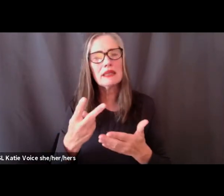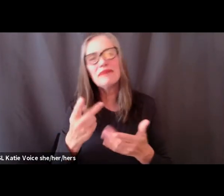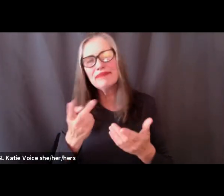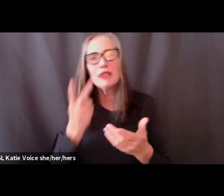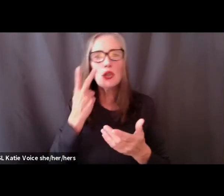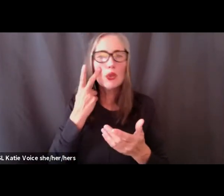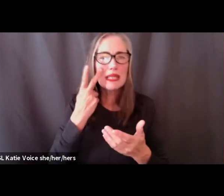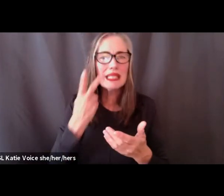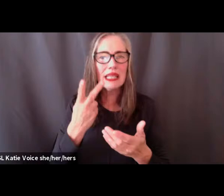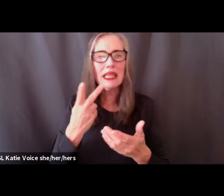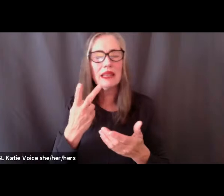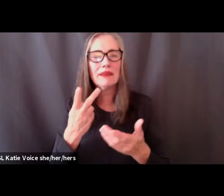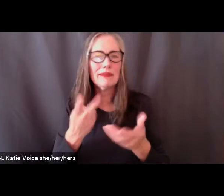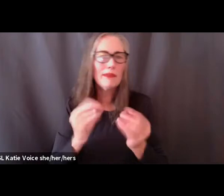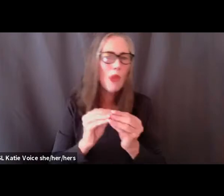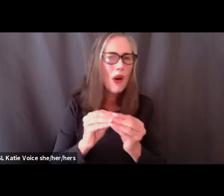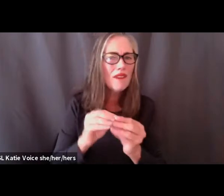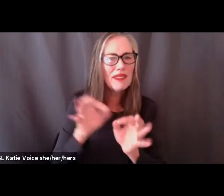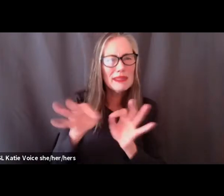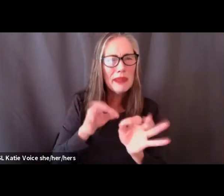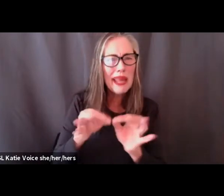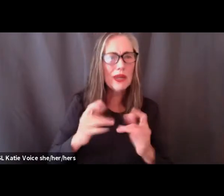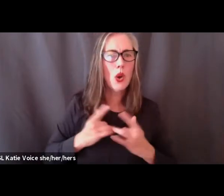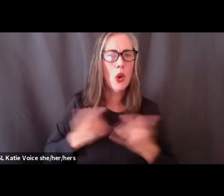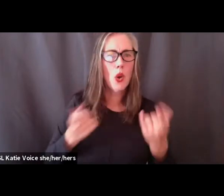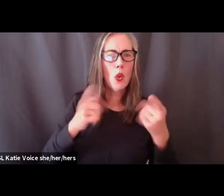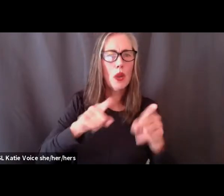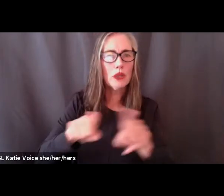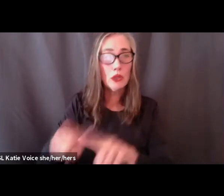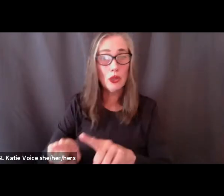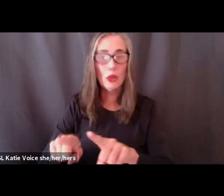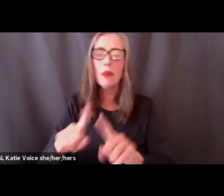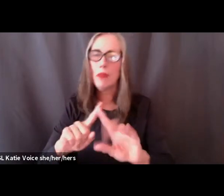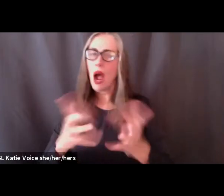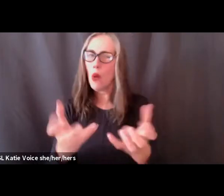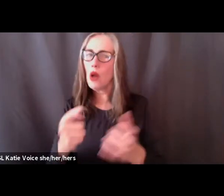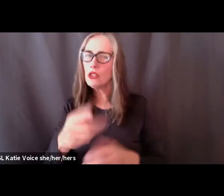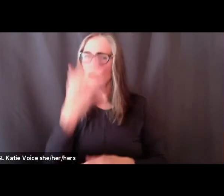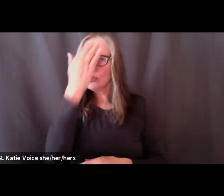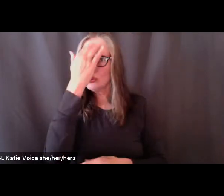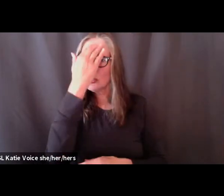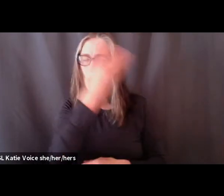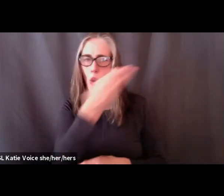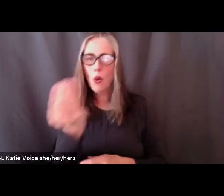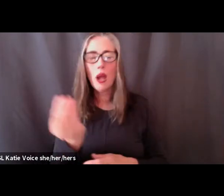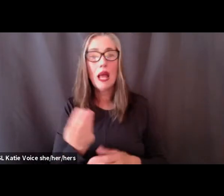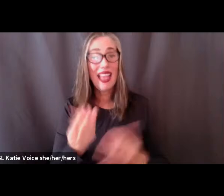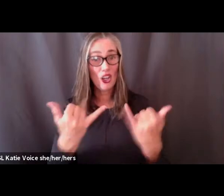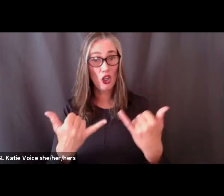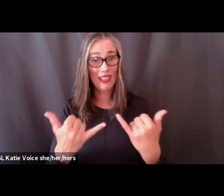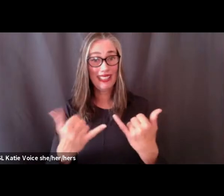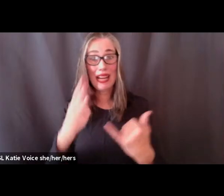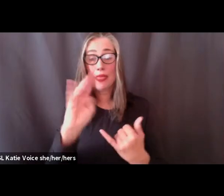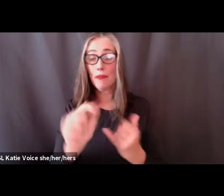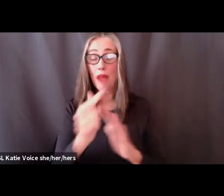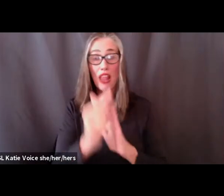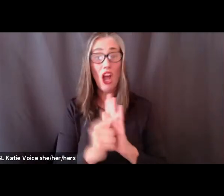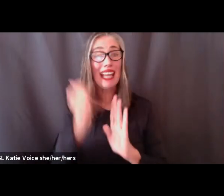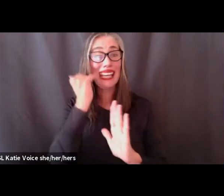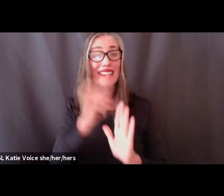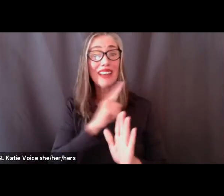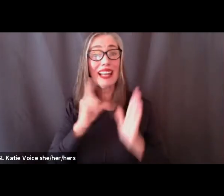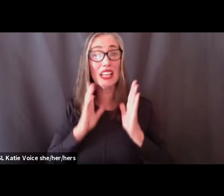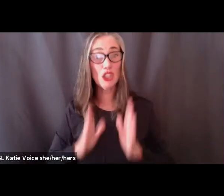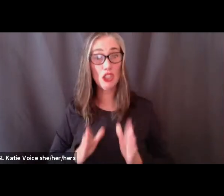Rules Committee was aware of this issue. That currently under the bylaws, in that situation, if a legislator or a member